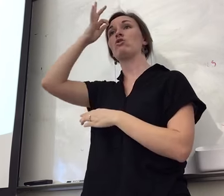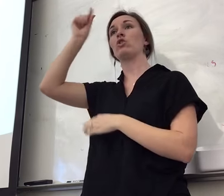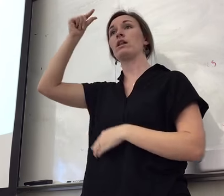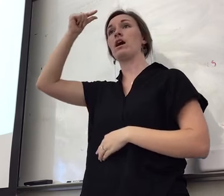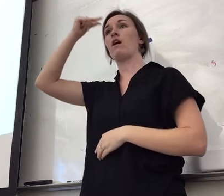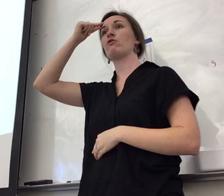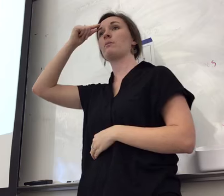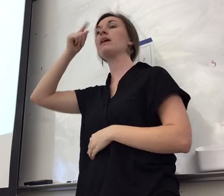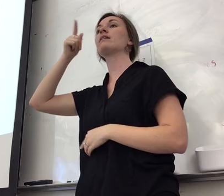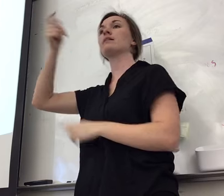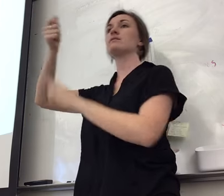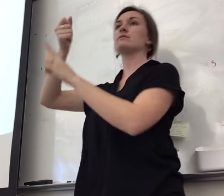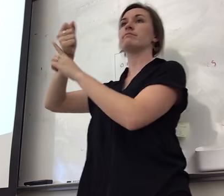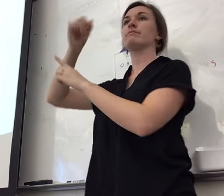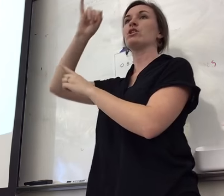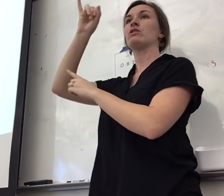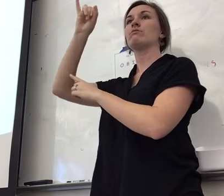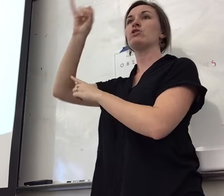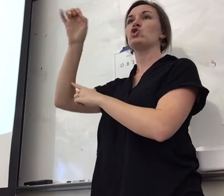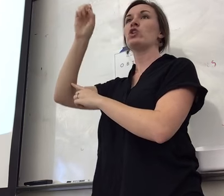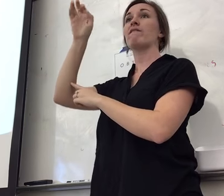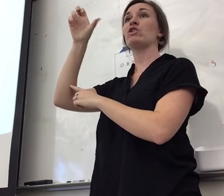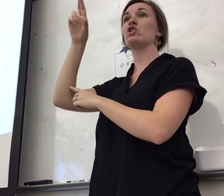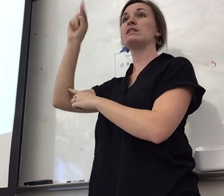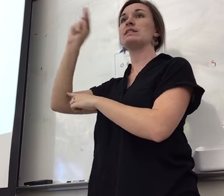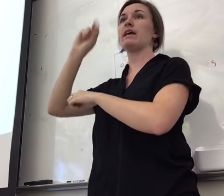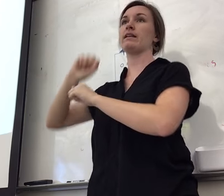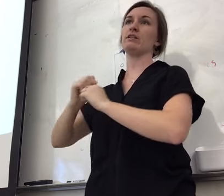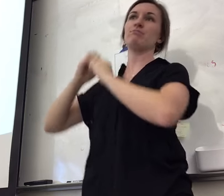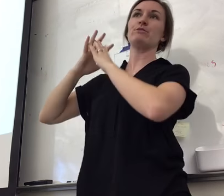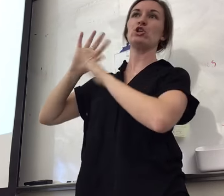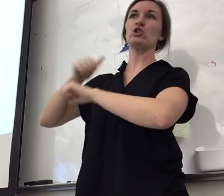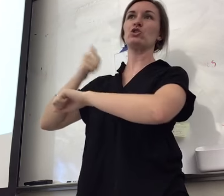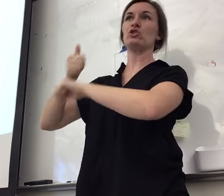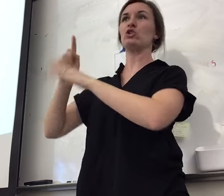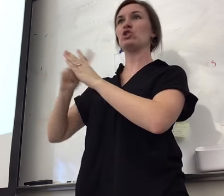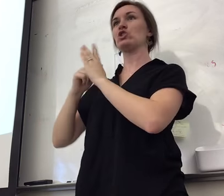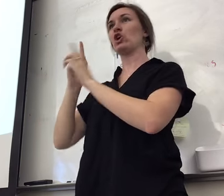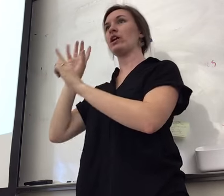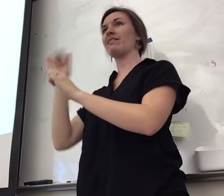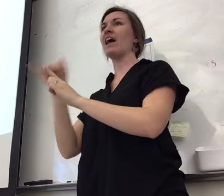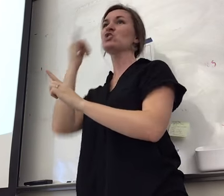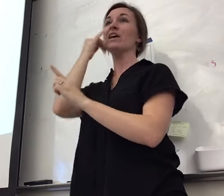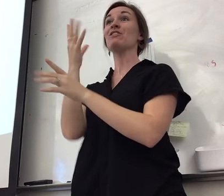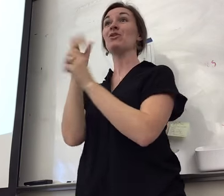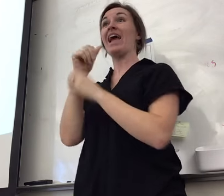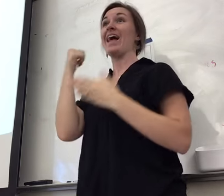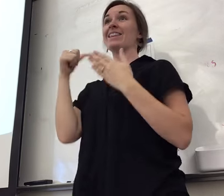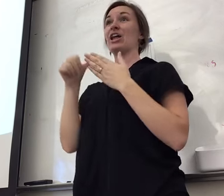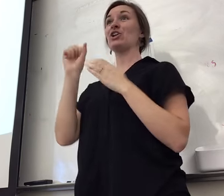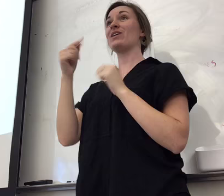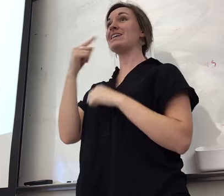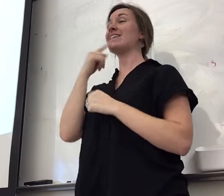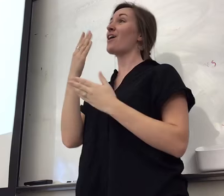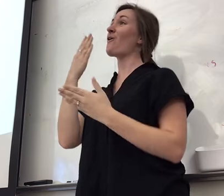So if you've ever received a letter or next time you receive a letter, hug it close to you and say, thanks, Thomas Jefferson, because it was thanks to Thomas Jefferson that we have the post